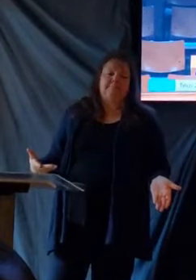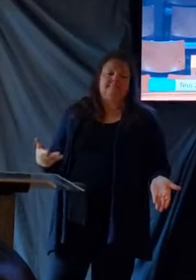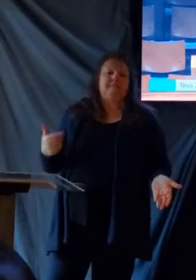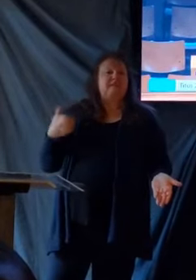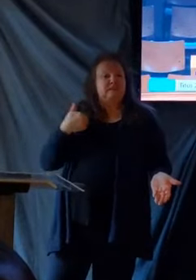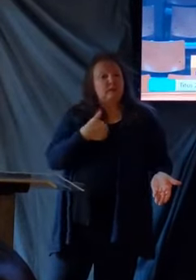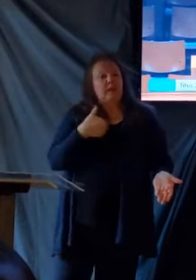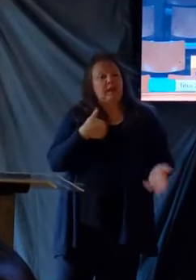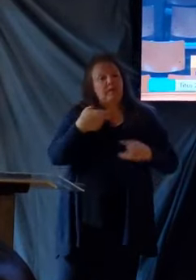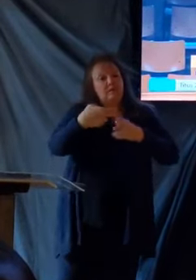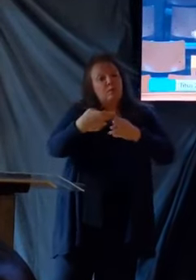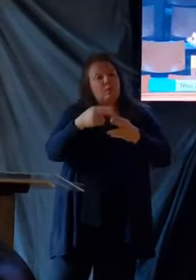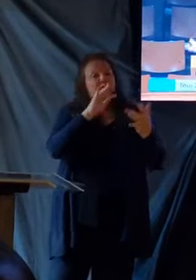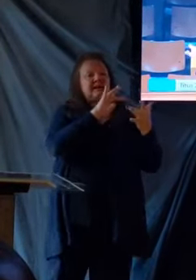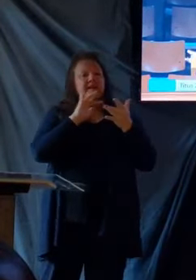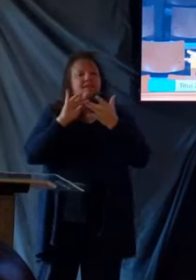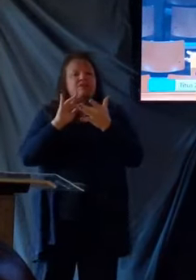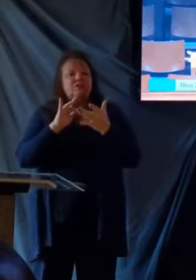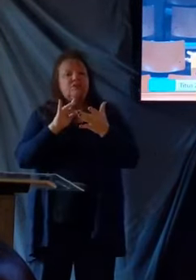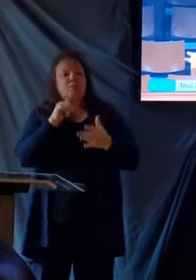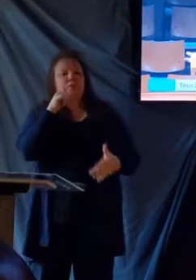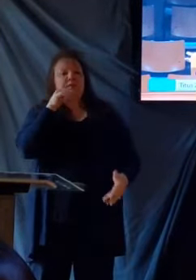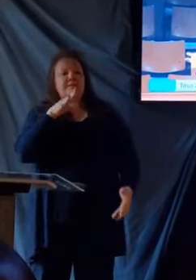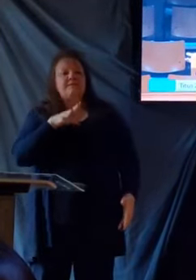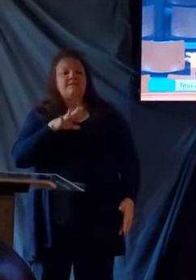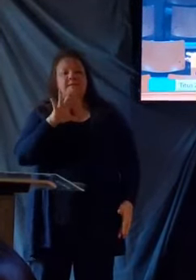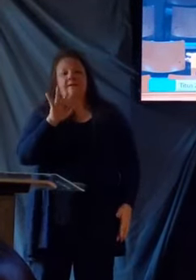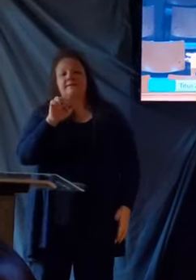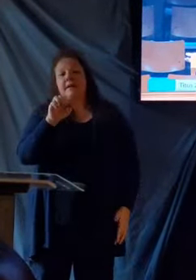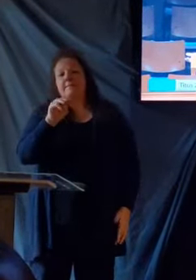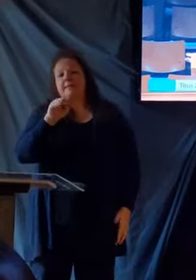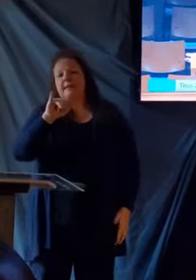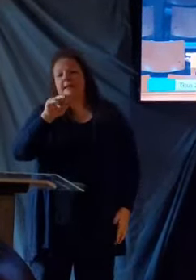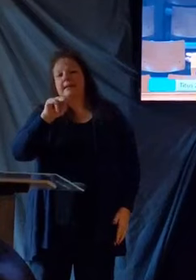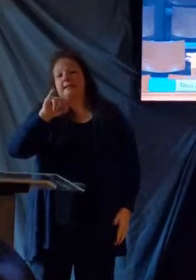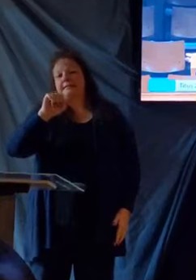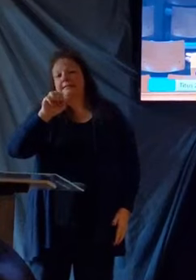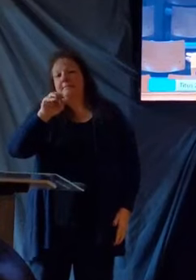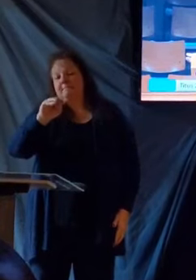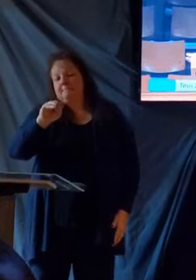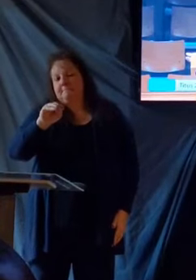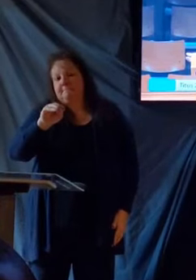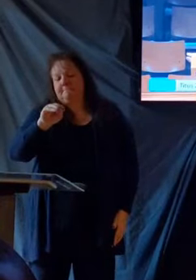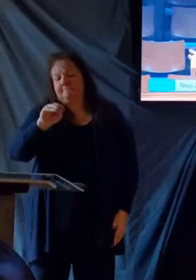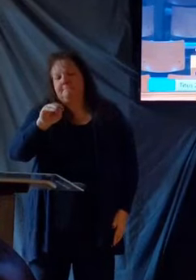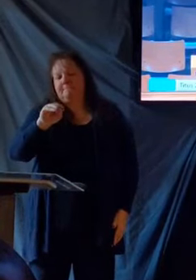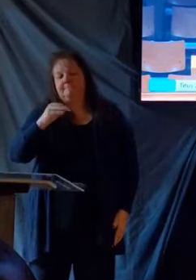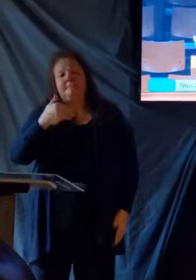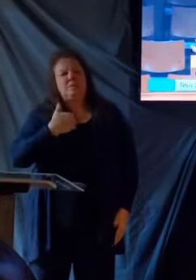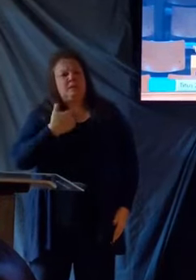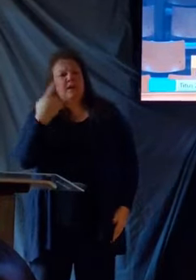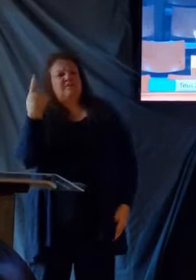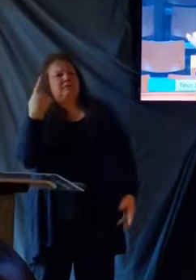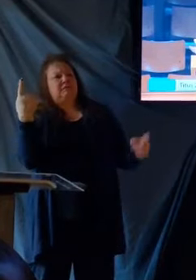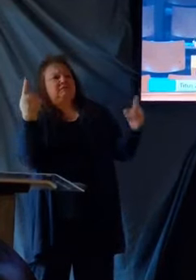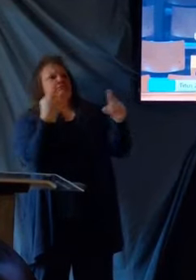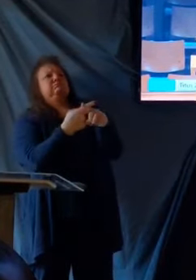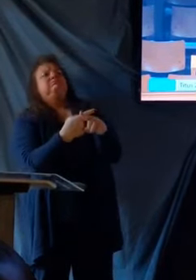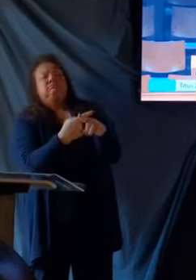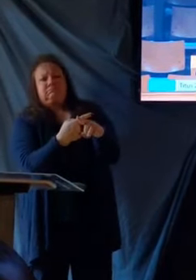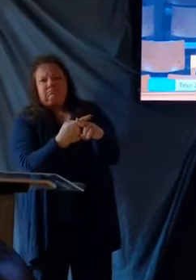So we have what is called evangelical feminism. And I would say we get to have something of an oxymoron.